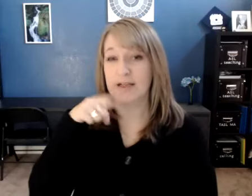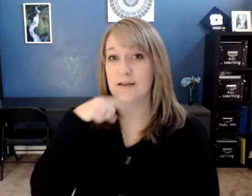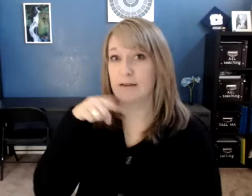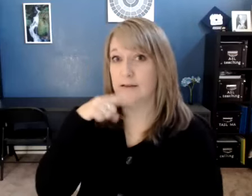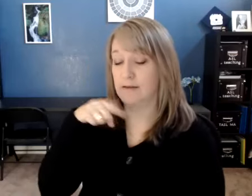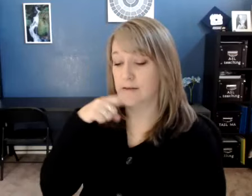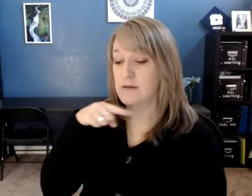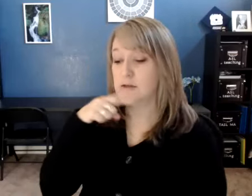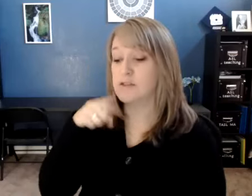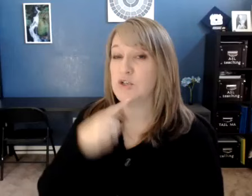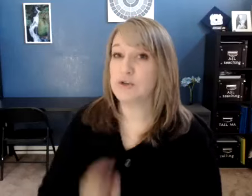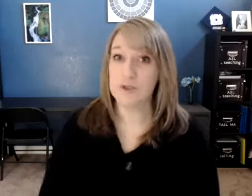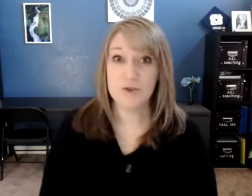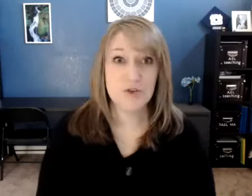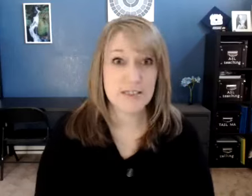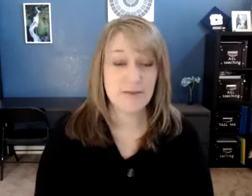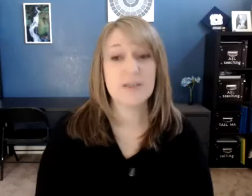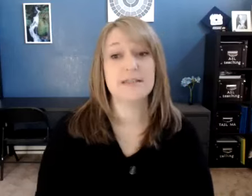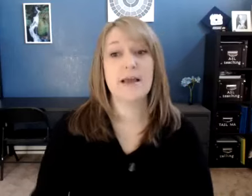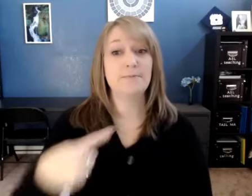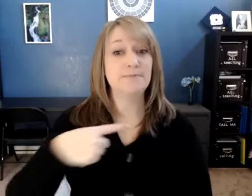Hearing. So when you introduce yourself, you can say,